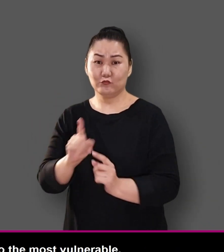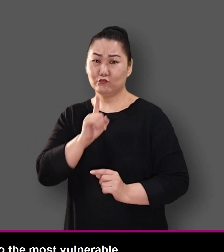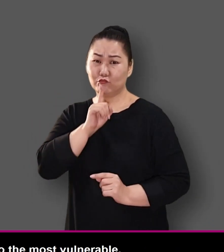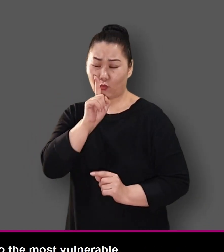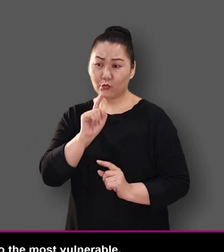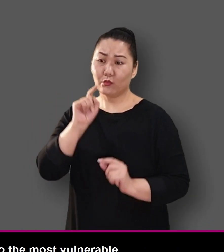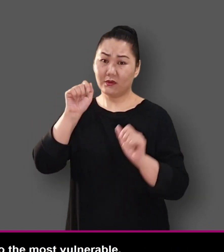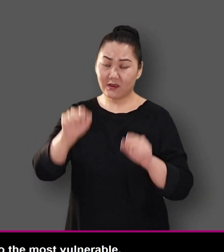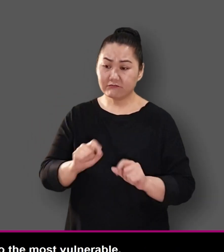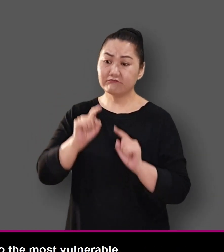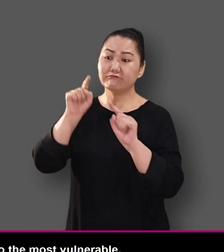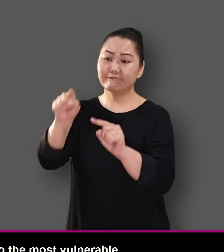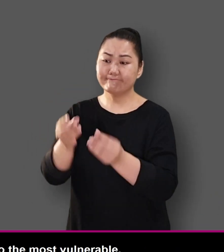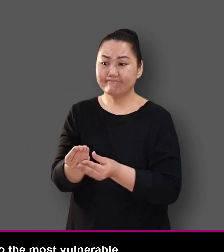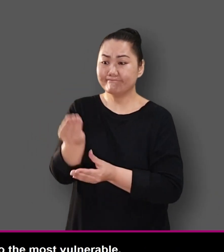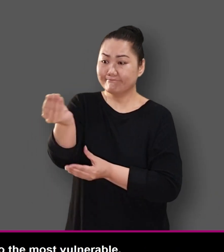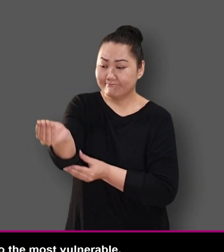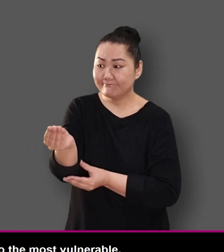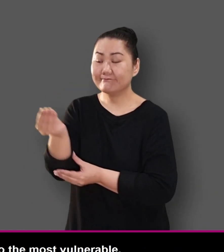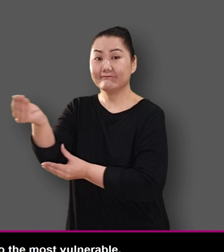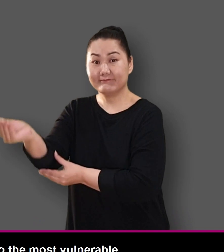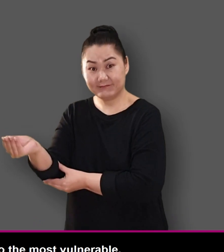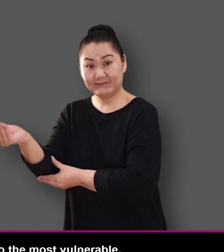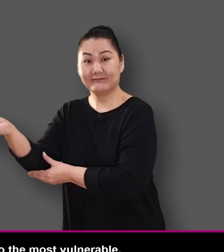was accessible to the most vulnerable,